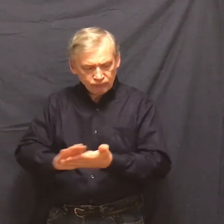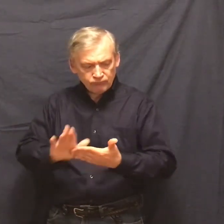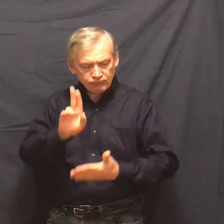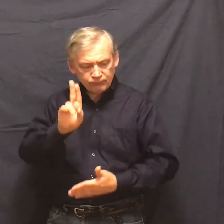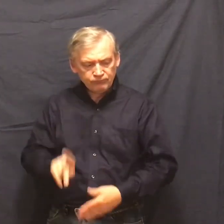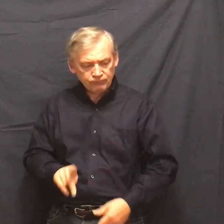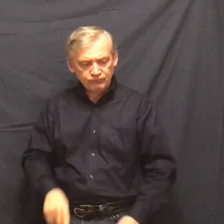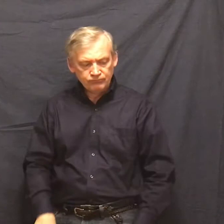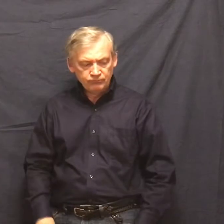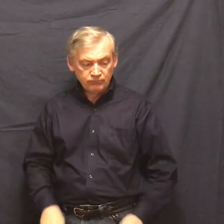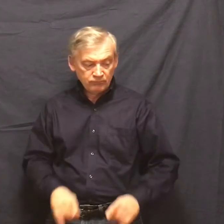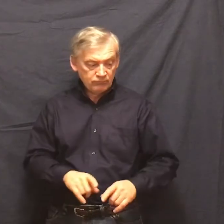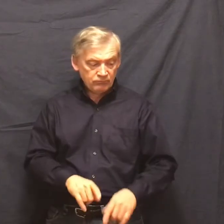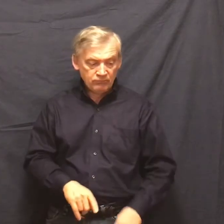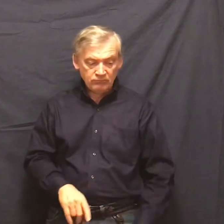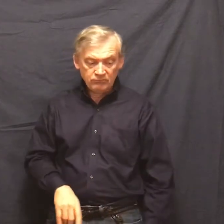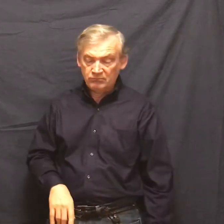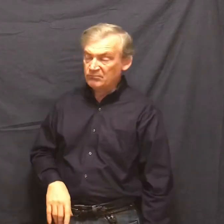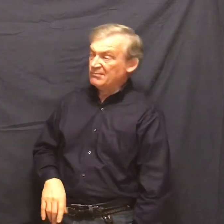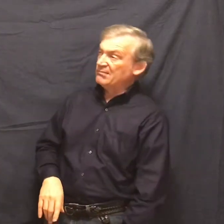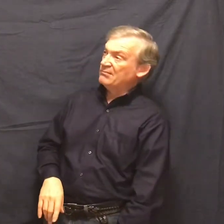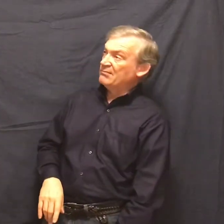But we ain't done nothing to get dirty.